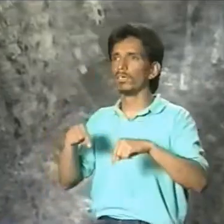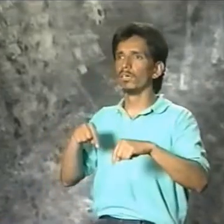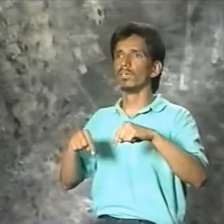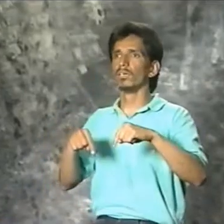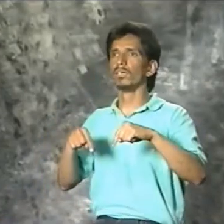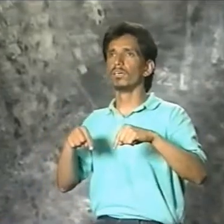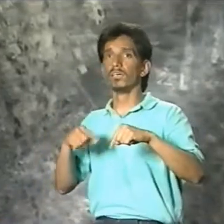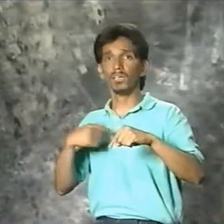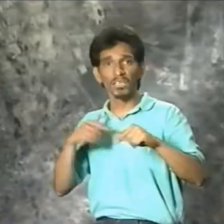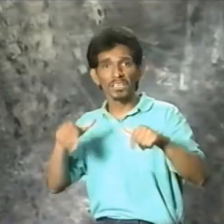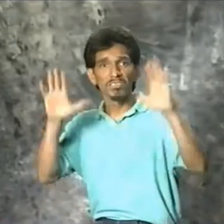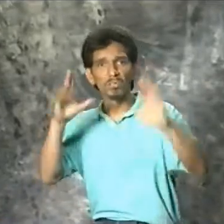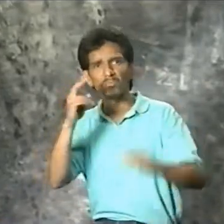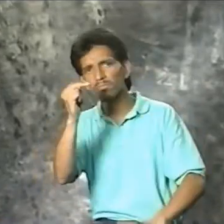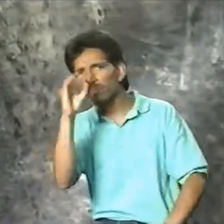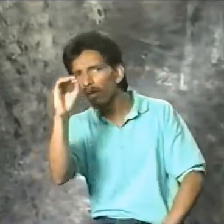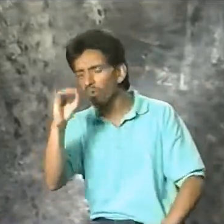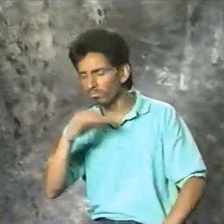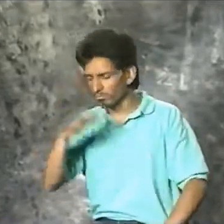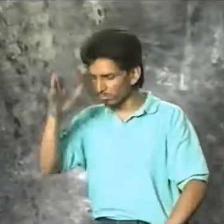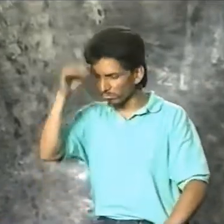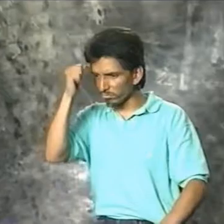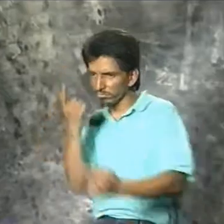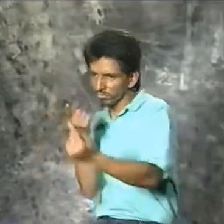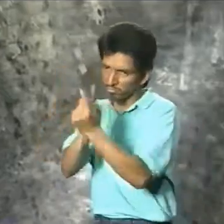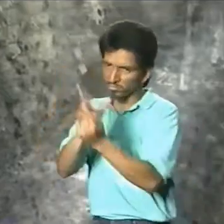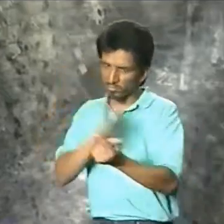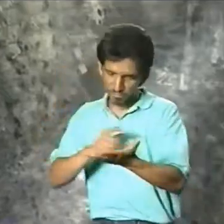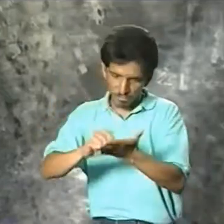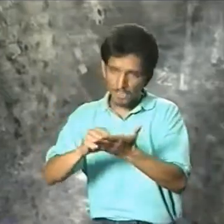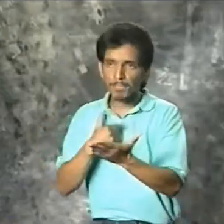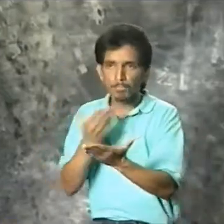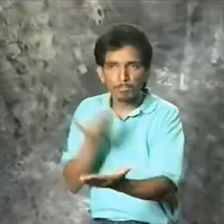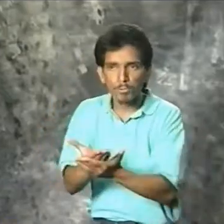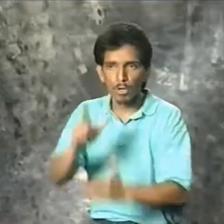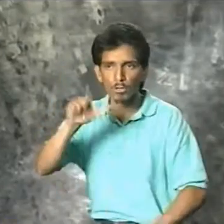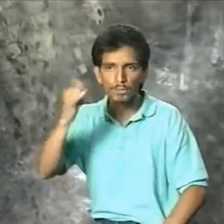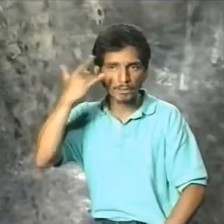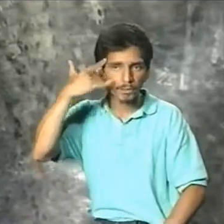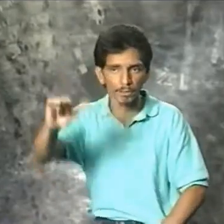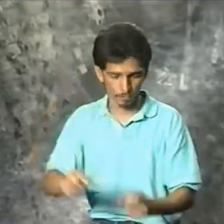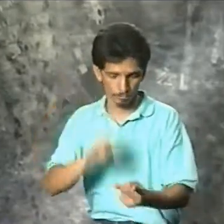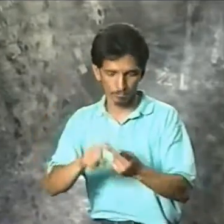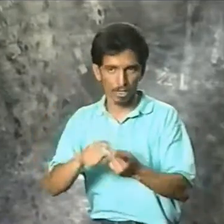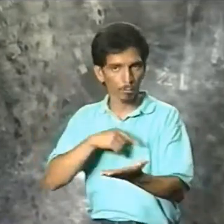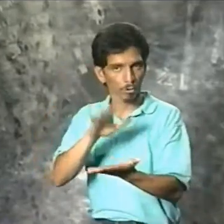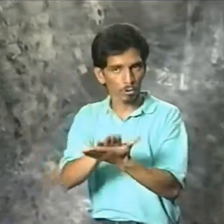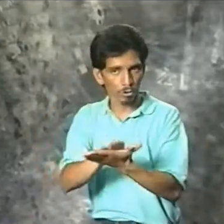was kind of out of luck. I tried to take a step back and think about things for a little bit, but I knew I was not going to give up. I said